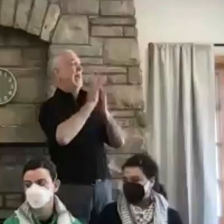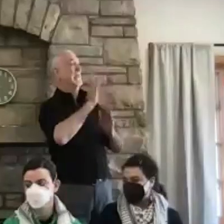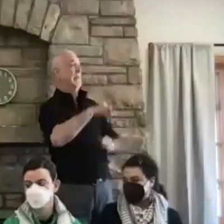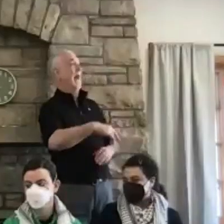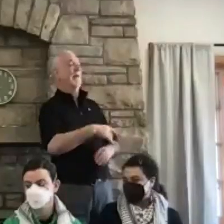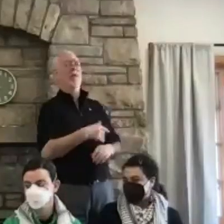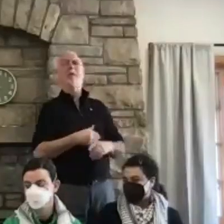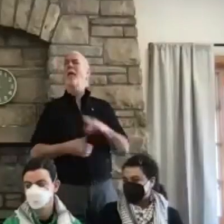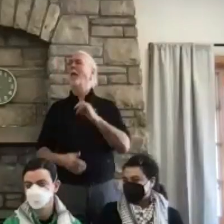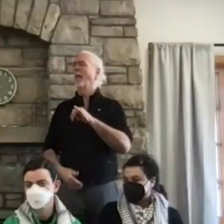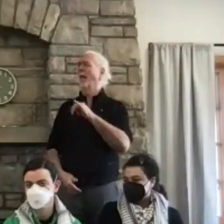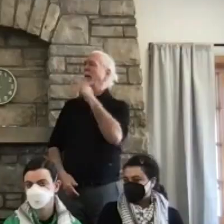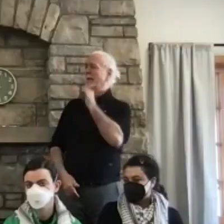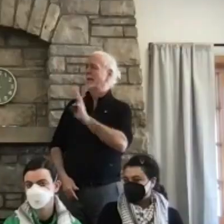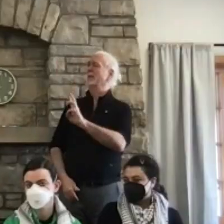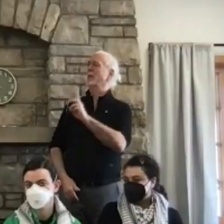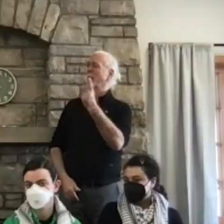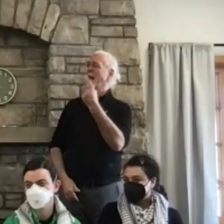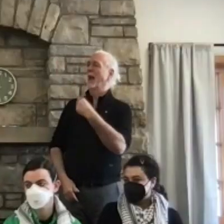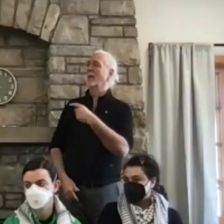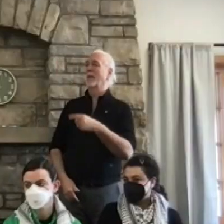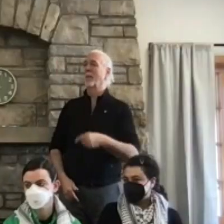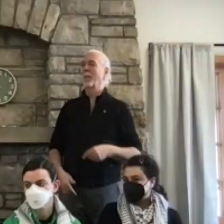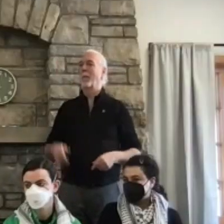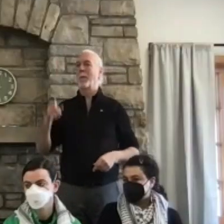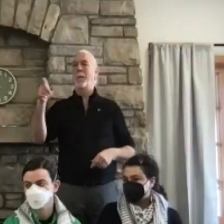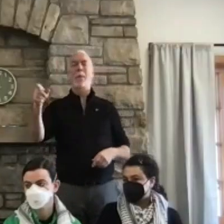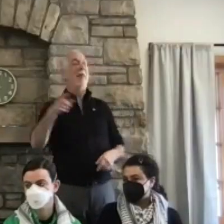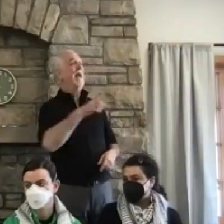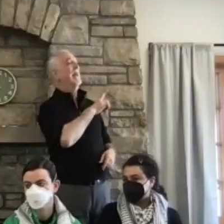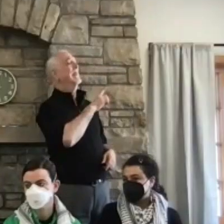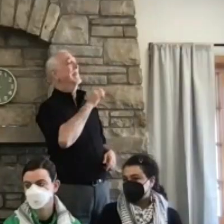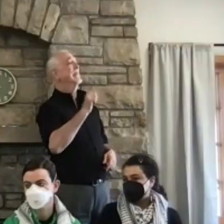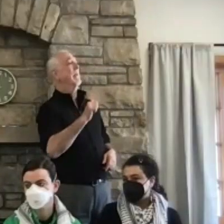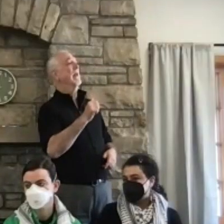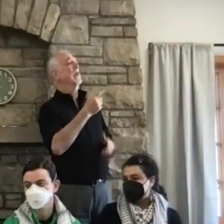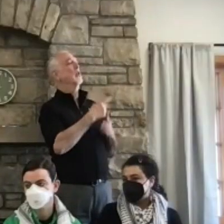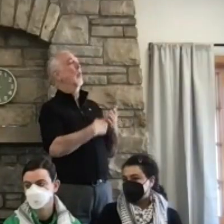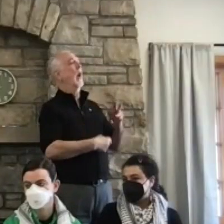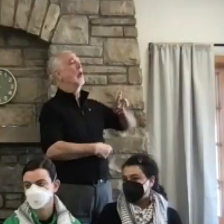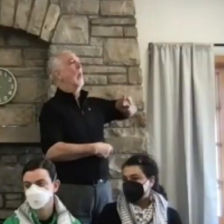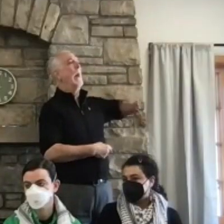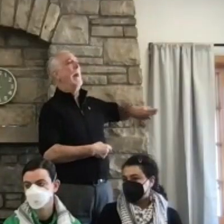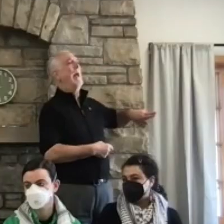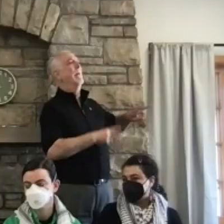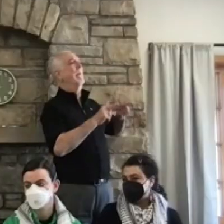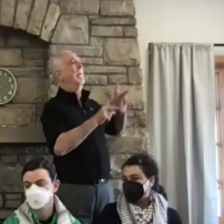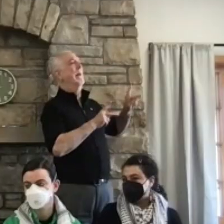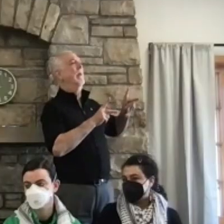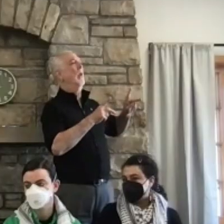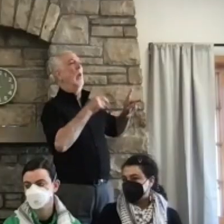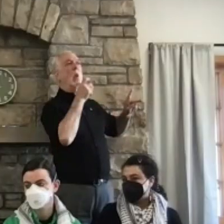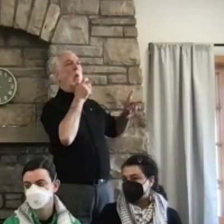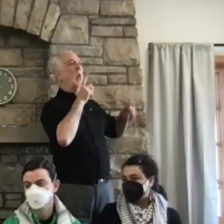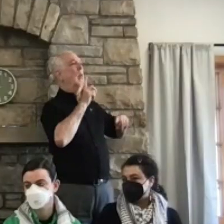yeah. Disability is what you label people who can't be as